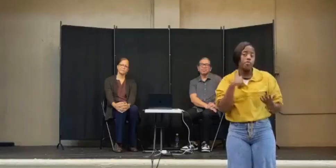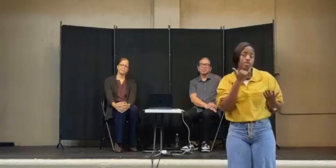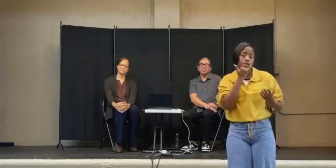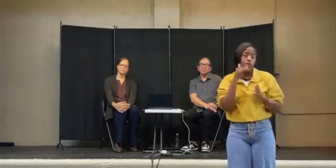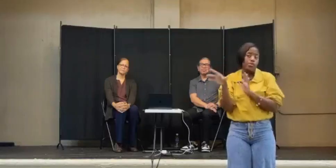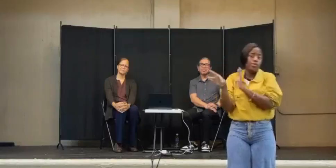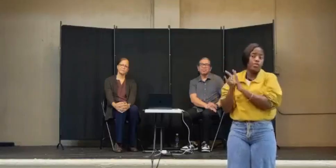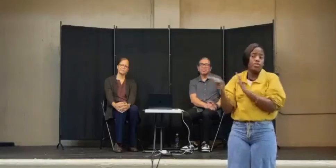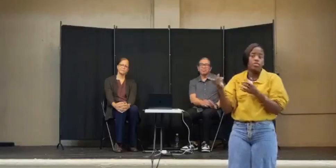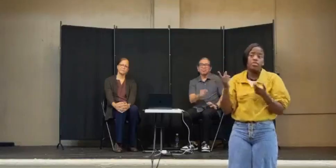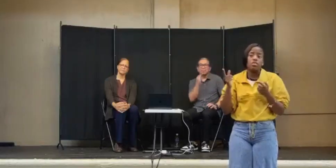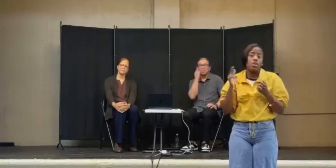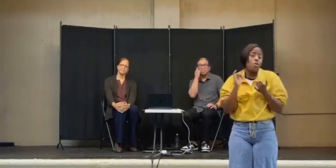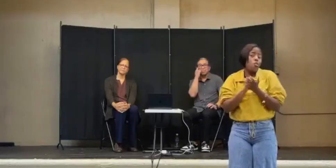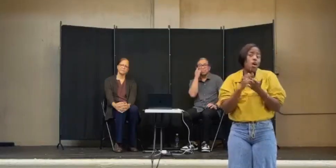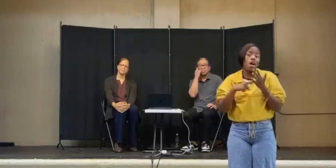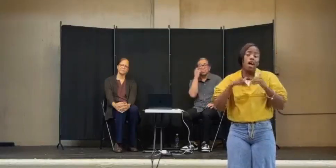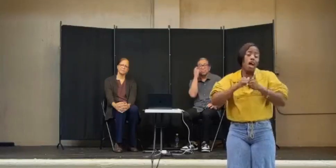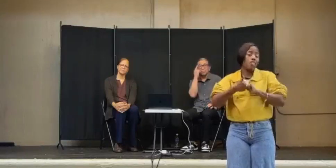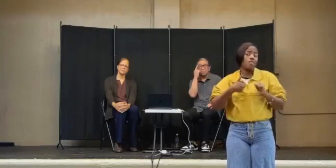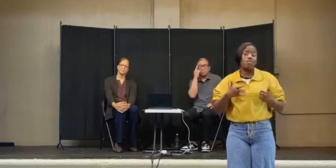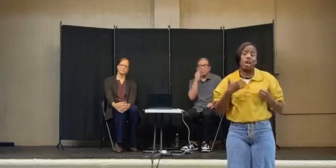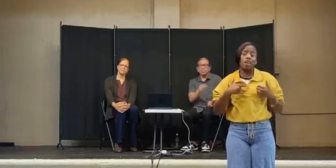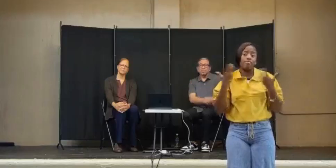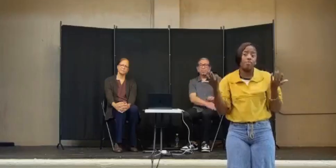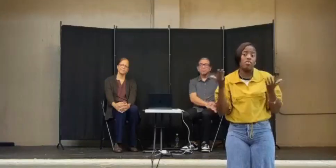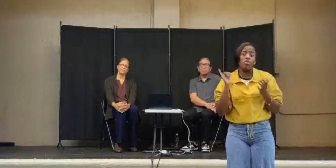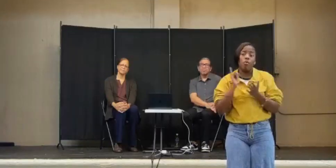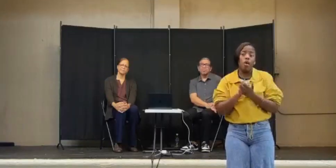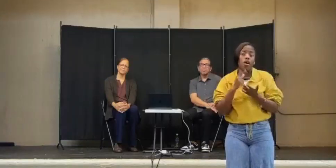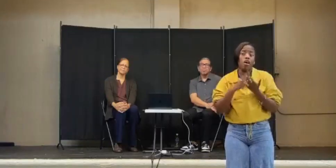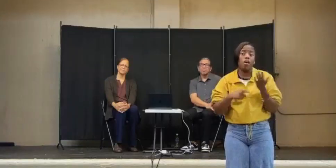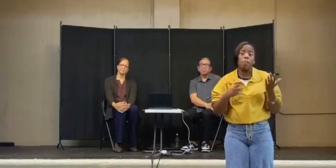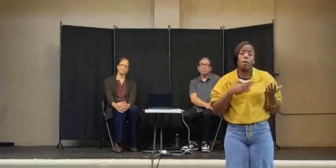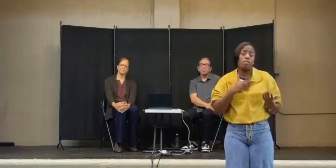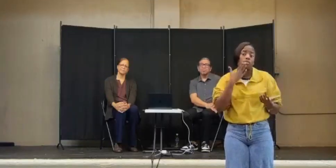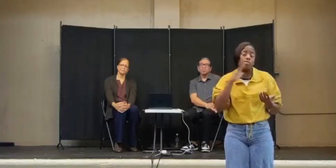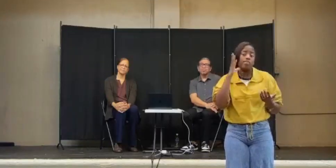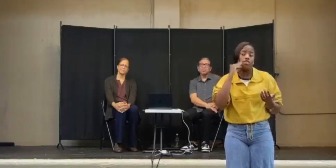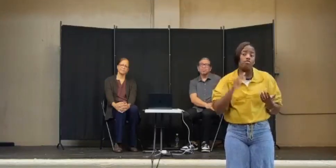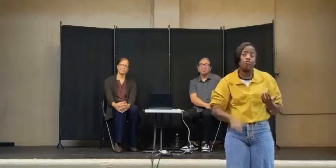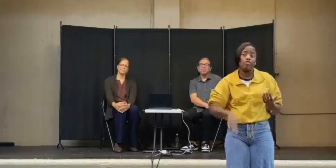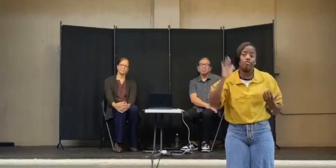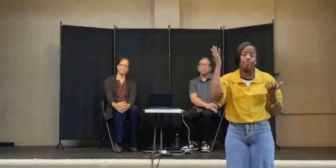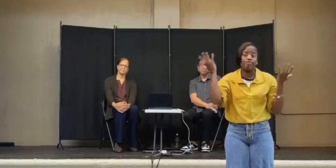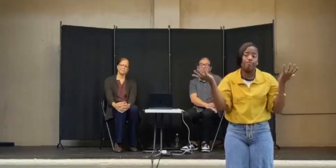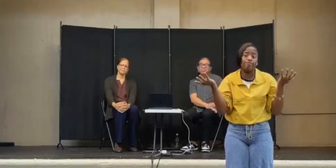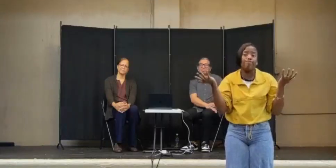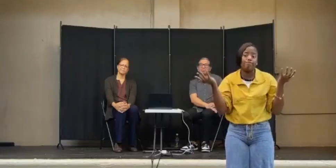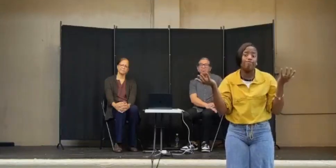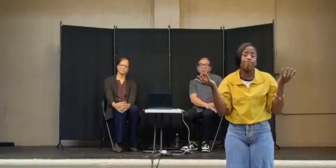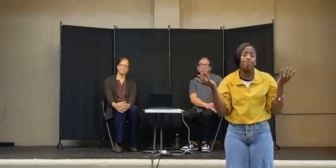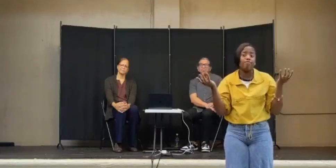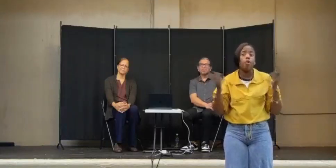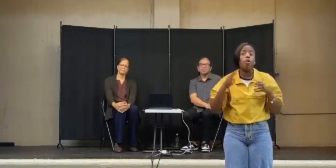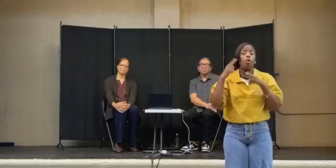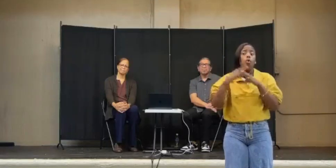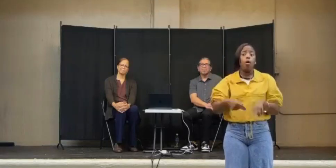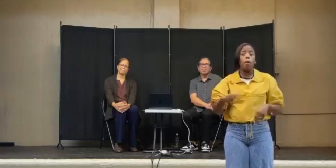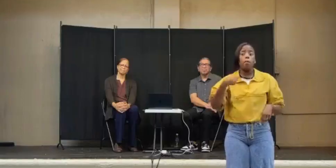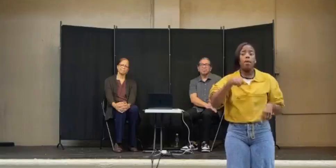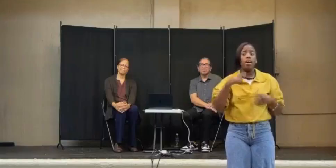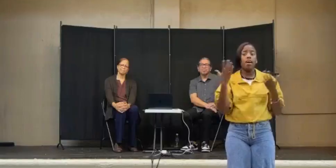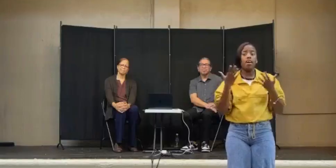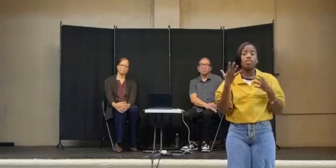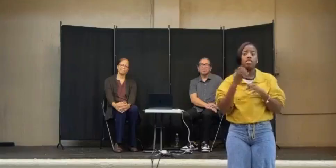say, I was hanging out with the wrong people. You know, and I did some wrong stuff. You know, but that was, I feel like it goes back